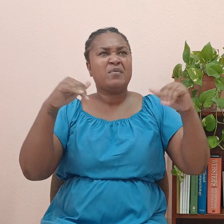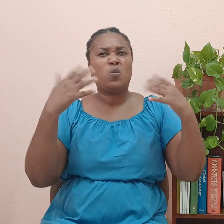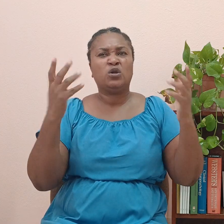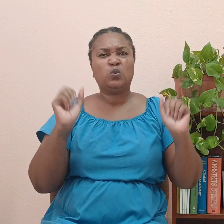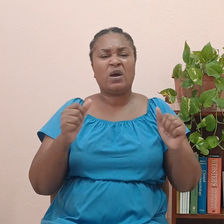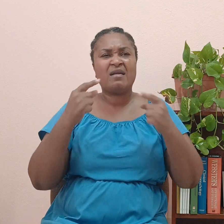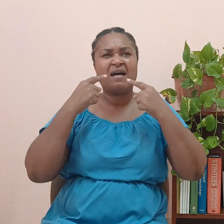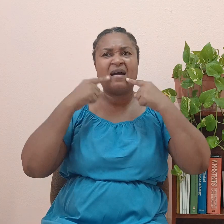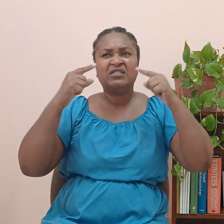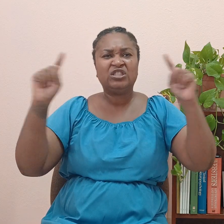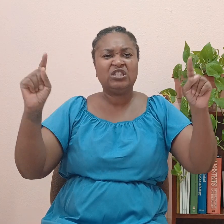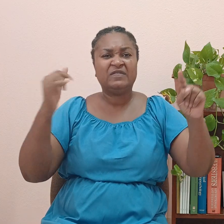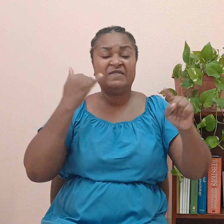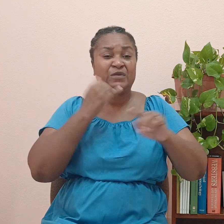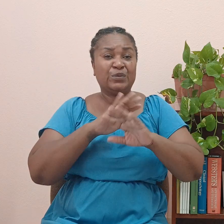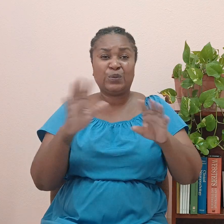don't care who gets the credit.